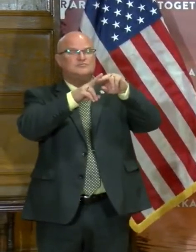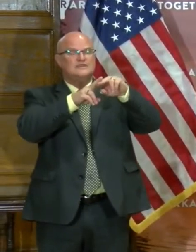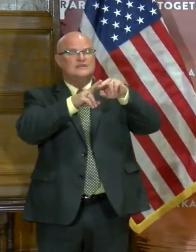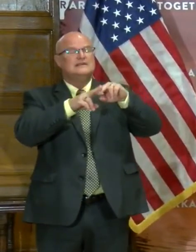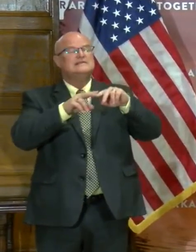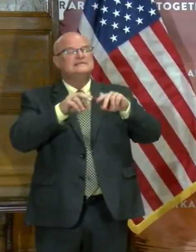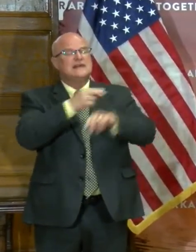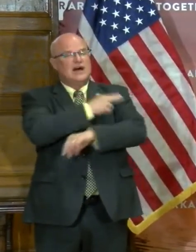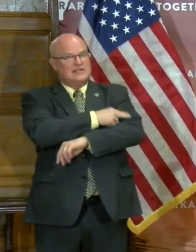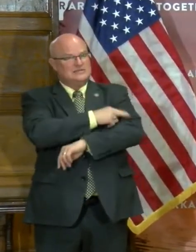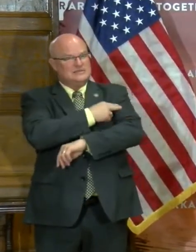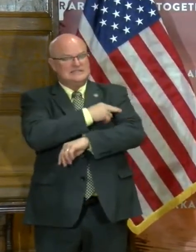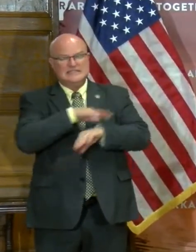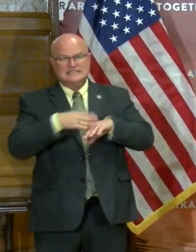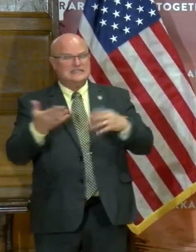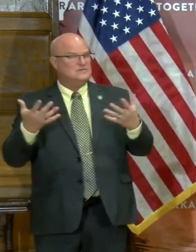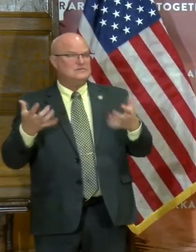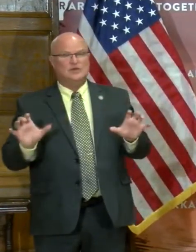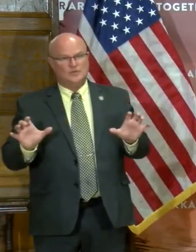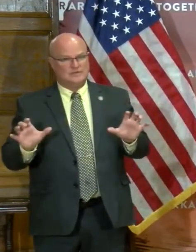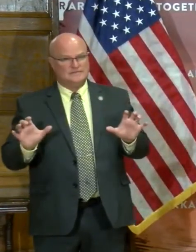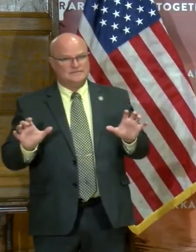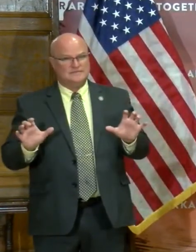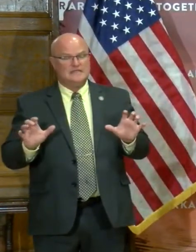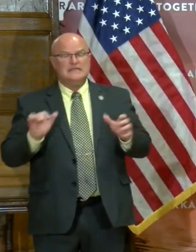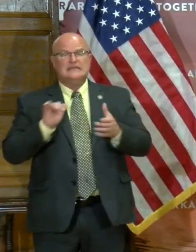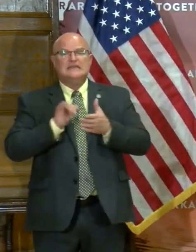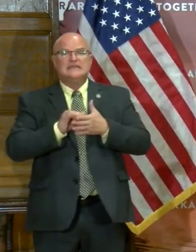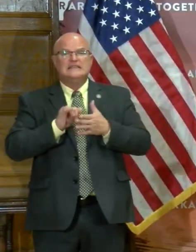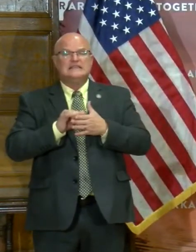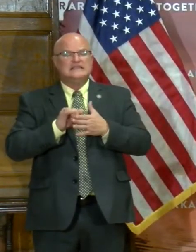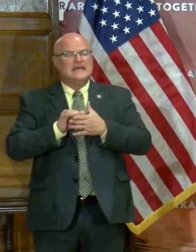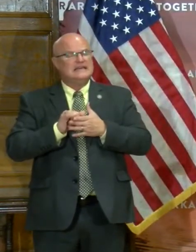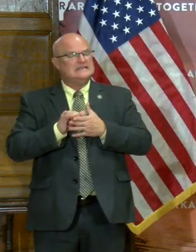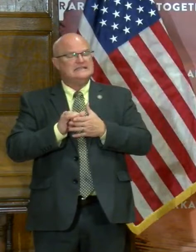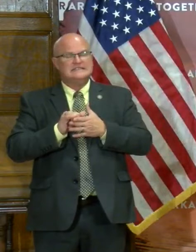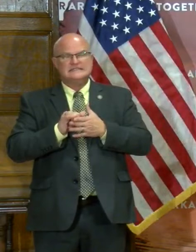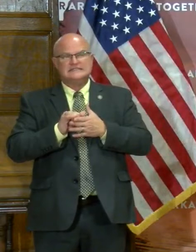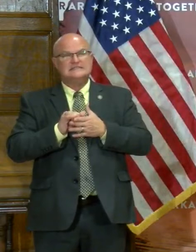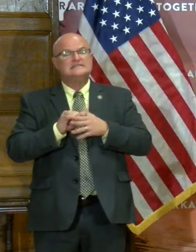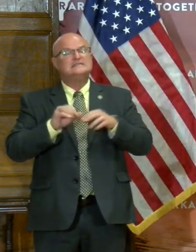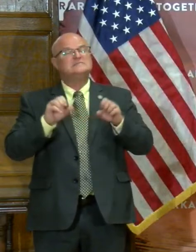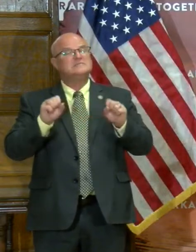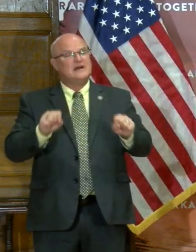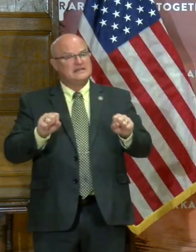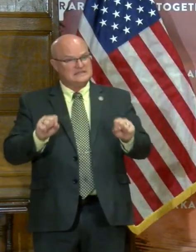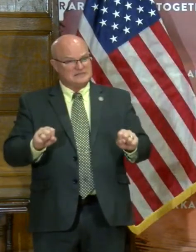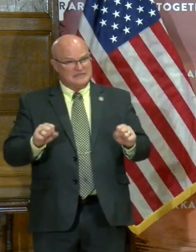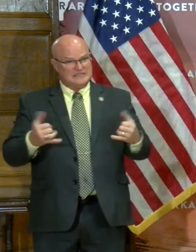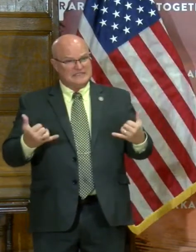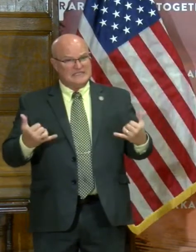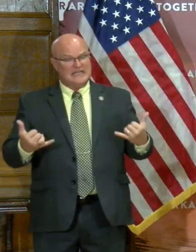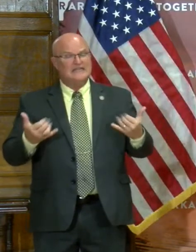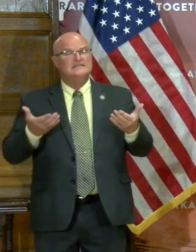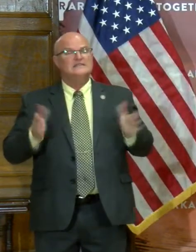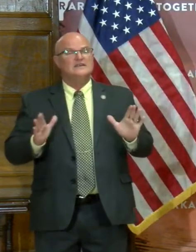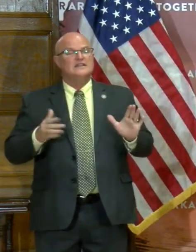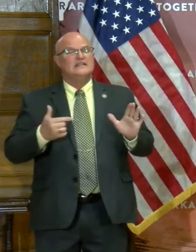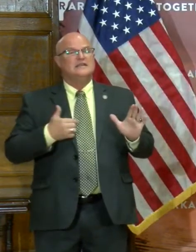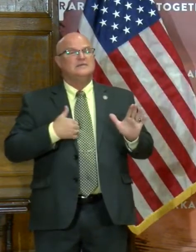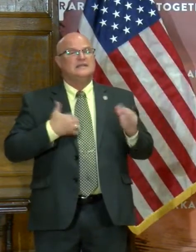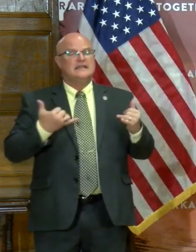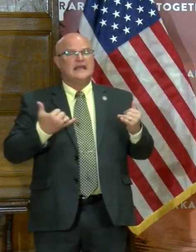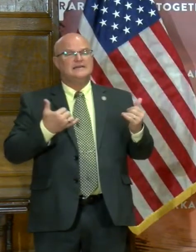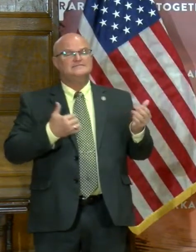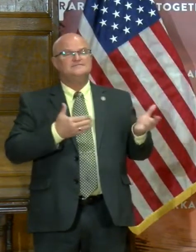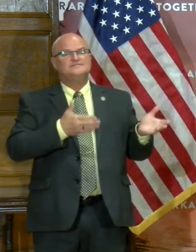of hospitalizations and deaths, because that is a very grave possibility today. So let me move from